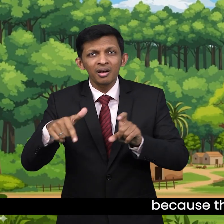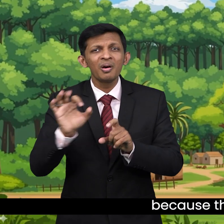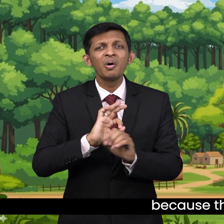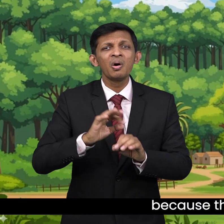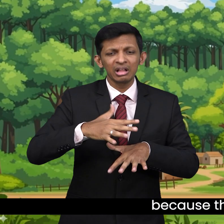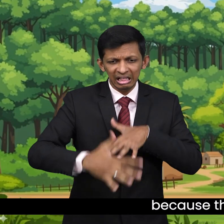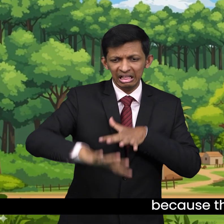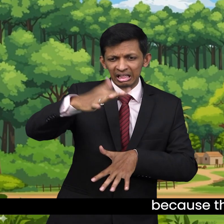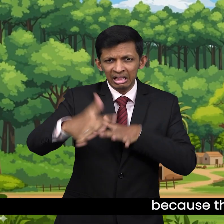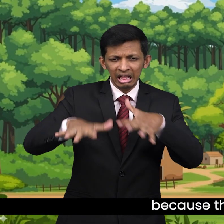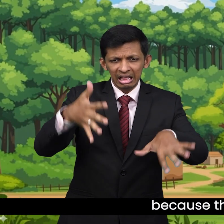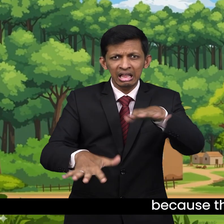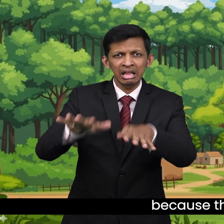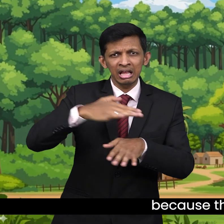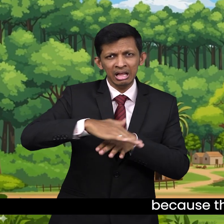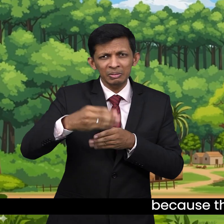proper roads.